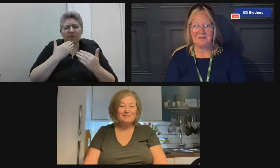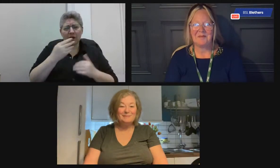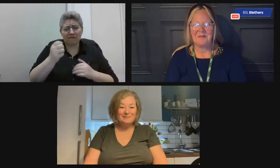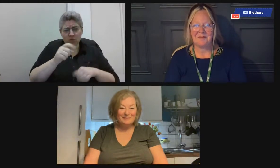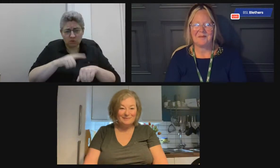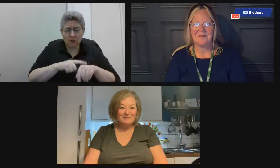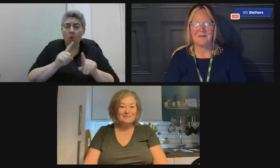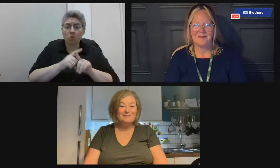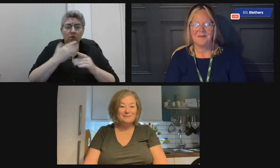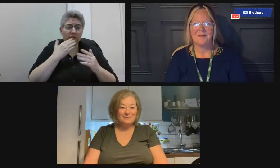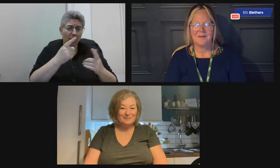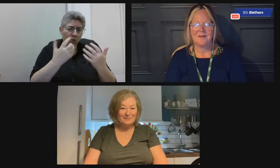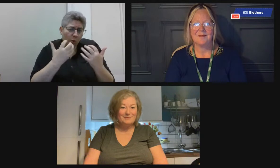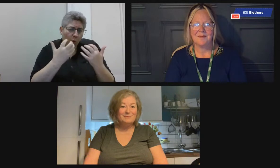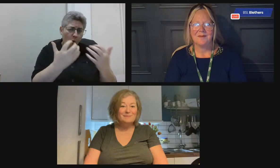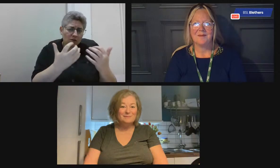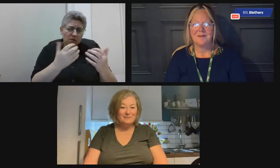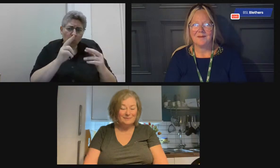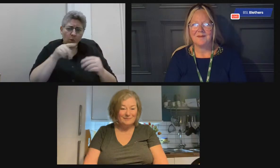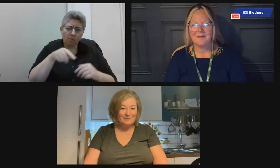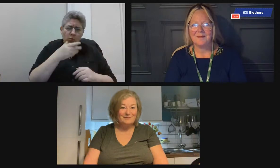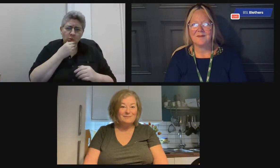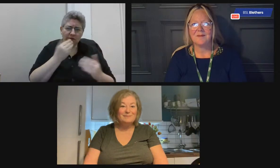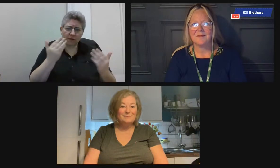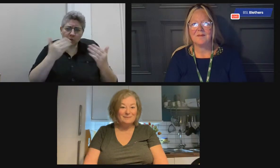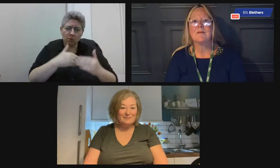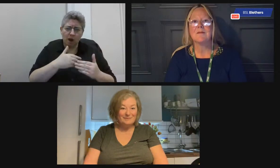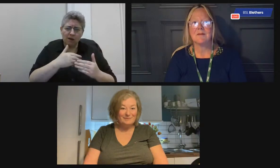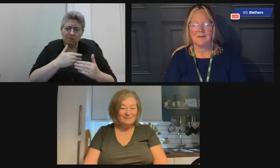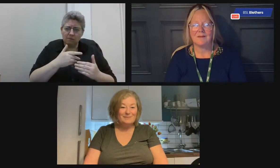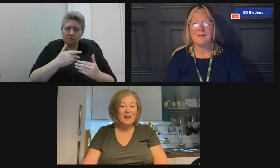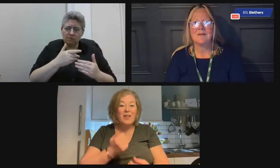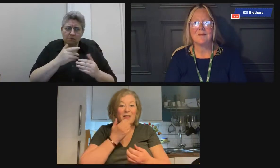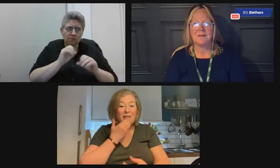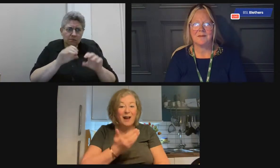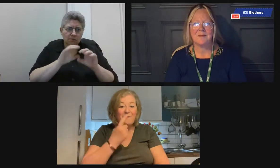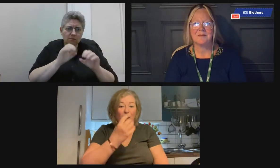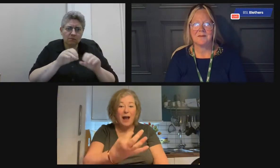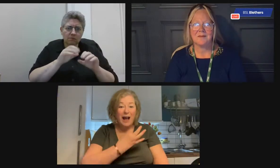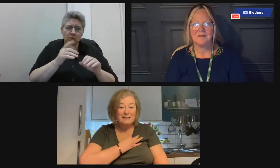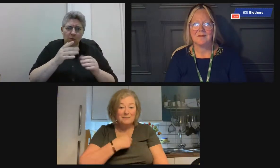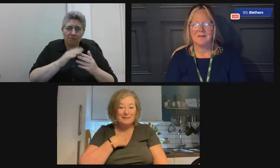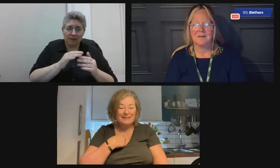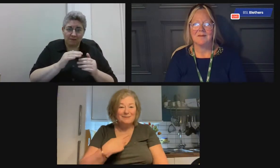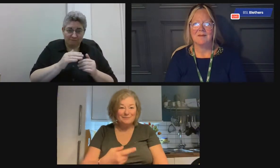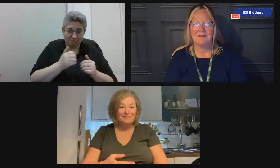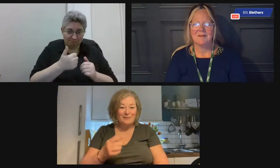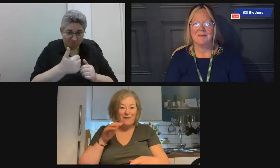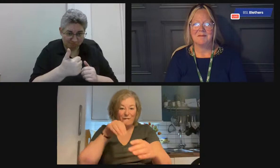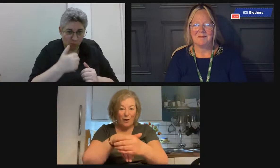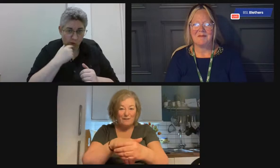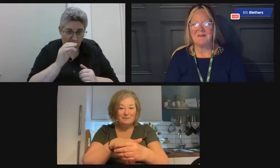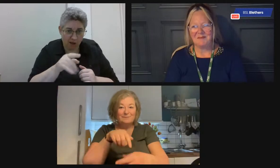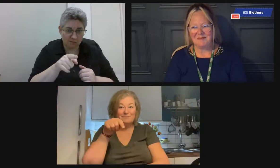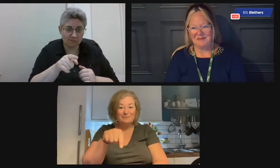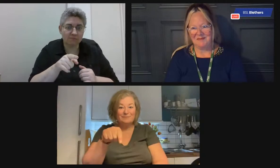And I really would hope that, Nikki, you can come and join us in Scotland with Colleen and maybe do something.